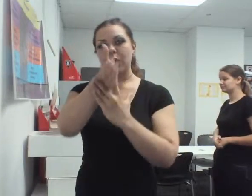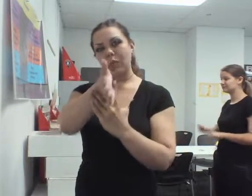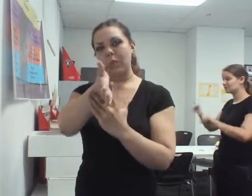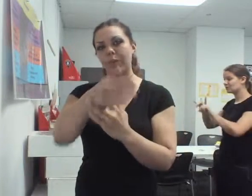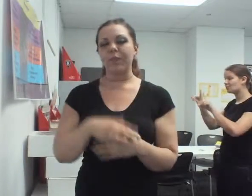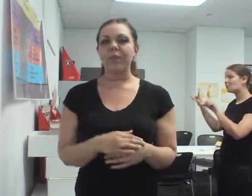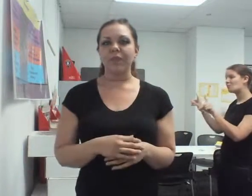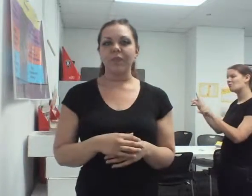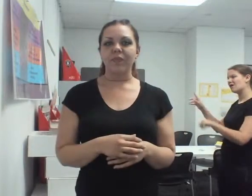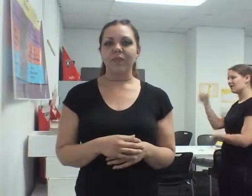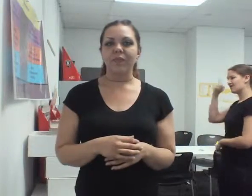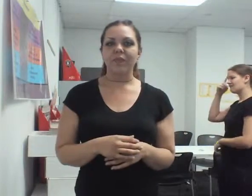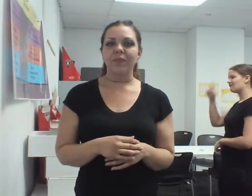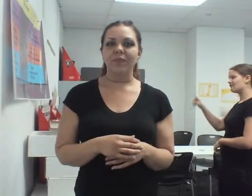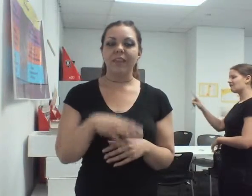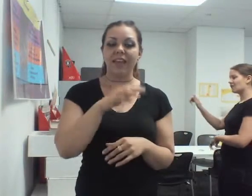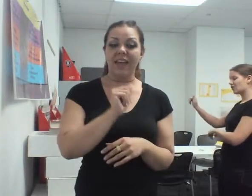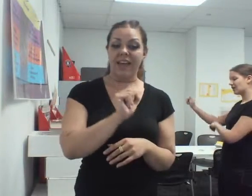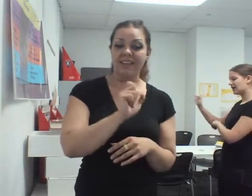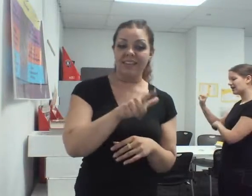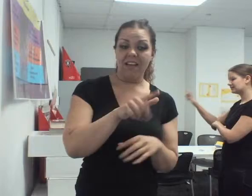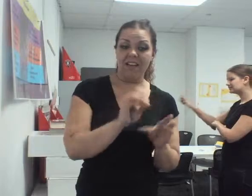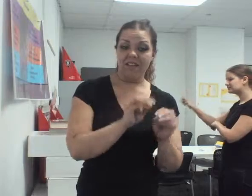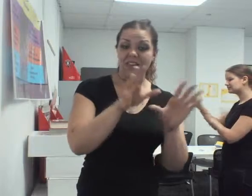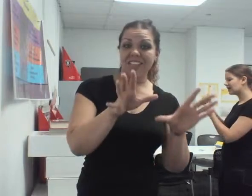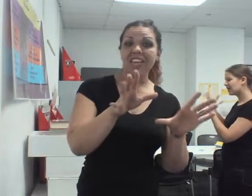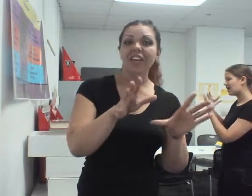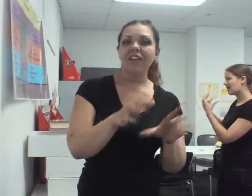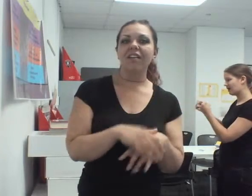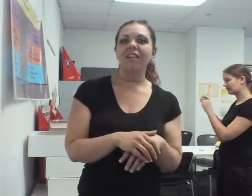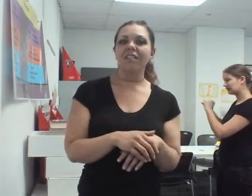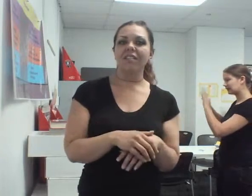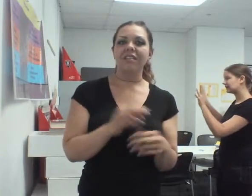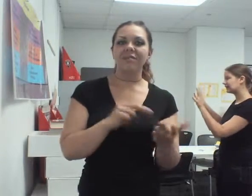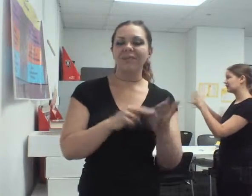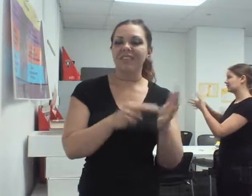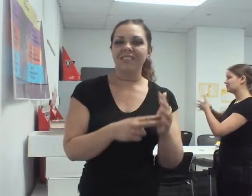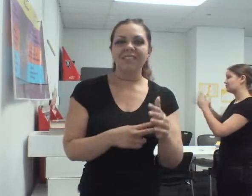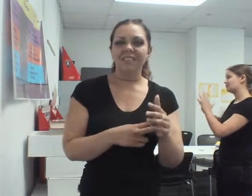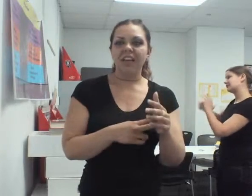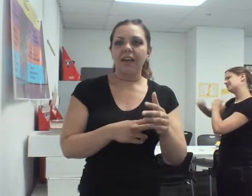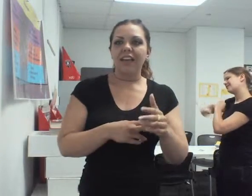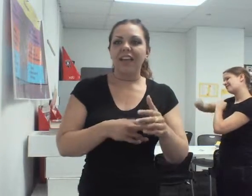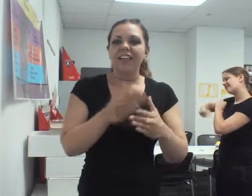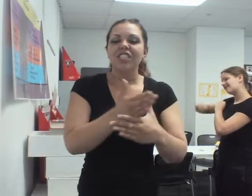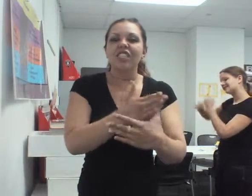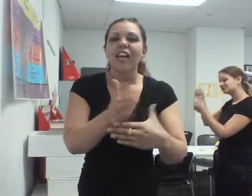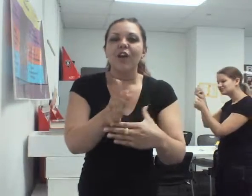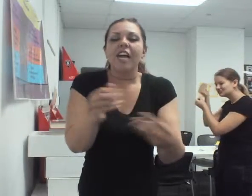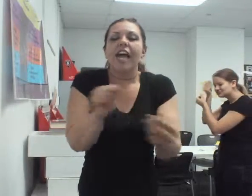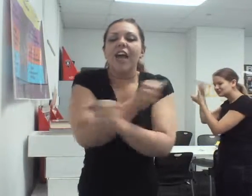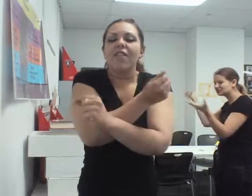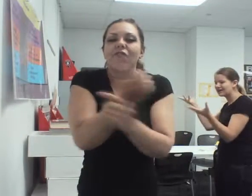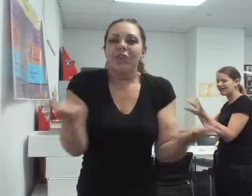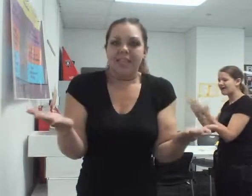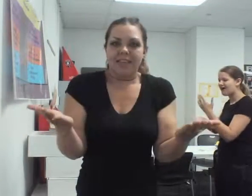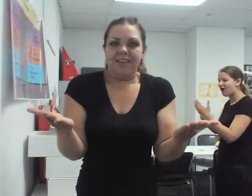share your life, share your information, tell me everything about your life, what happened, blah, blah, blah, blah. So that, until the point